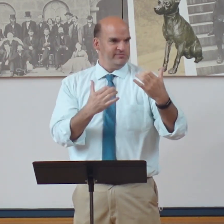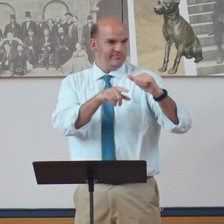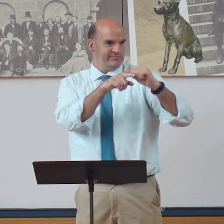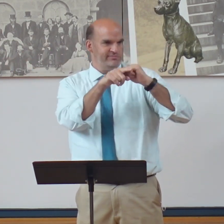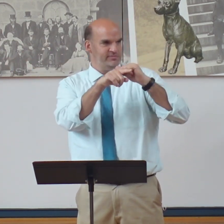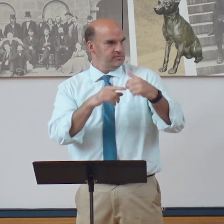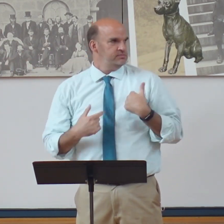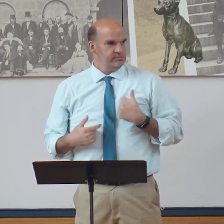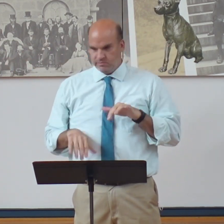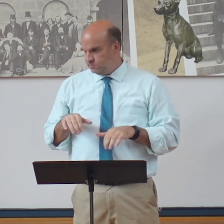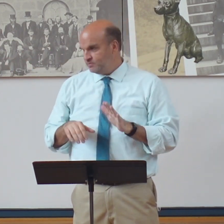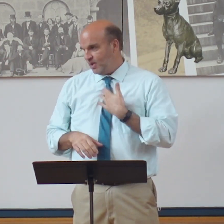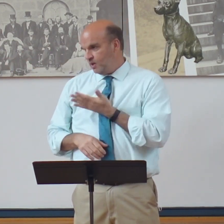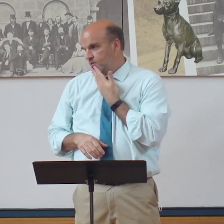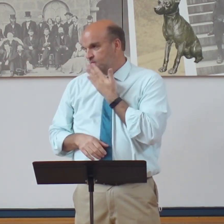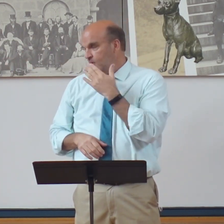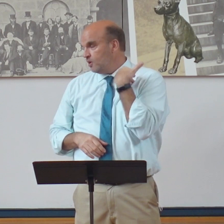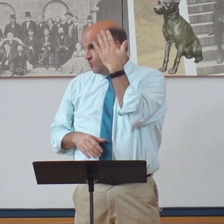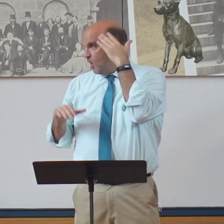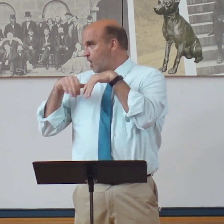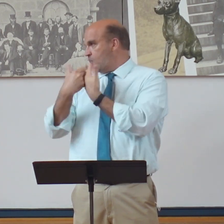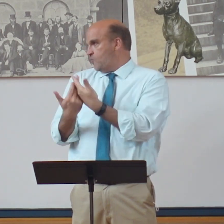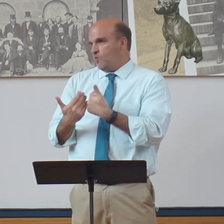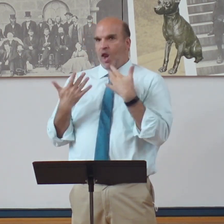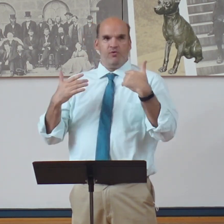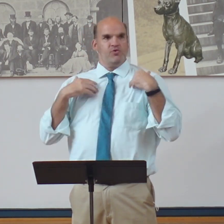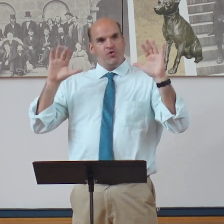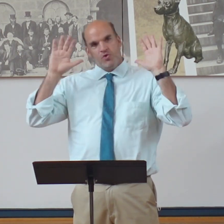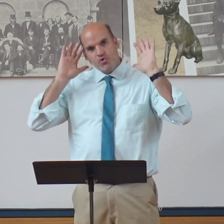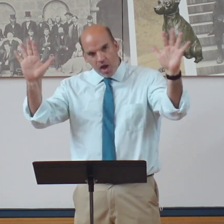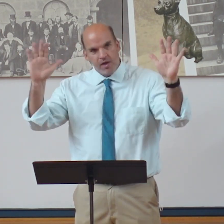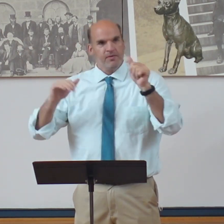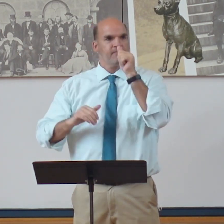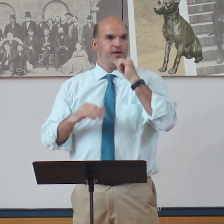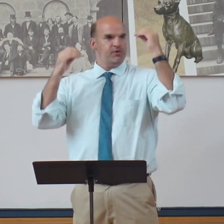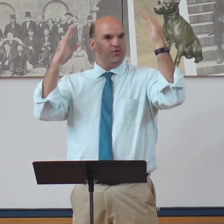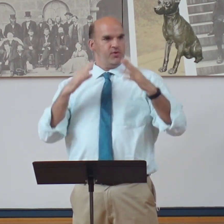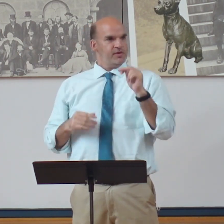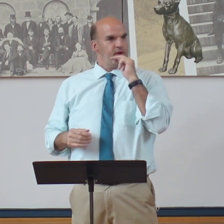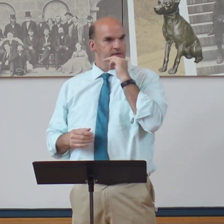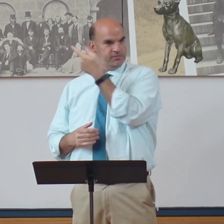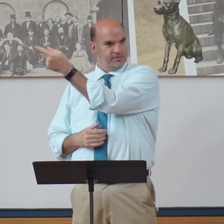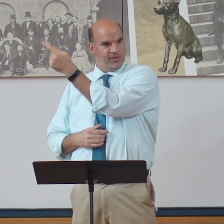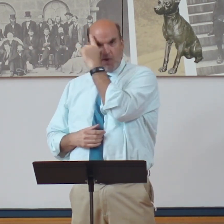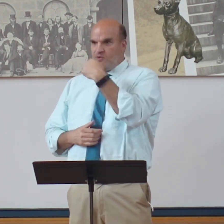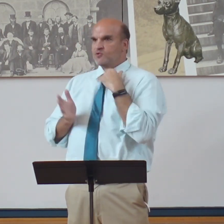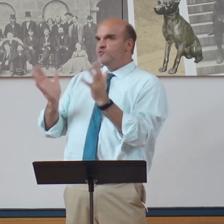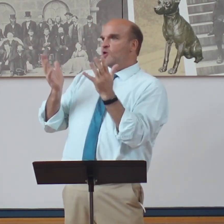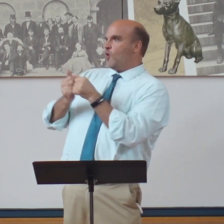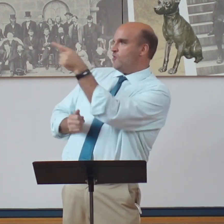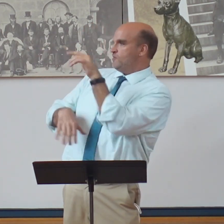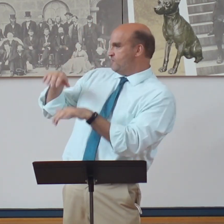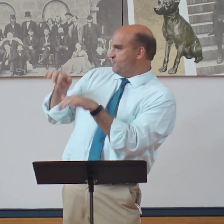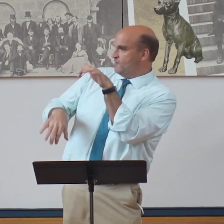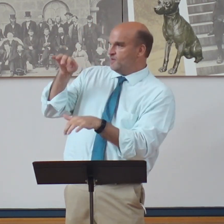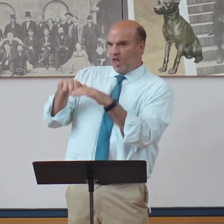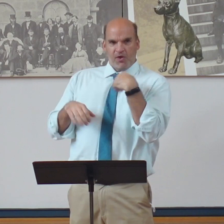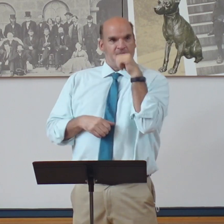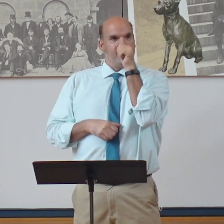I remember in middle school we had to take a TTY typing class. I was lucky enough that I already had a phenomenal teacher who